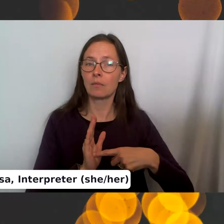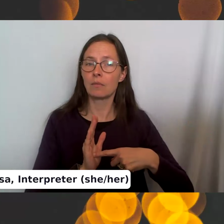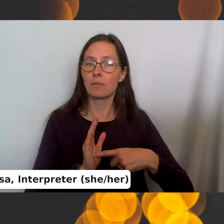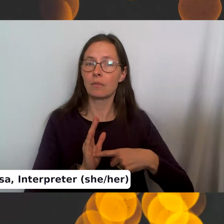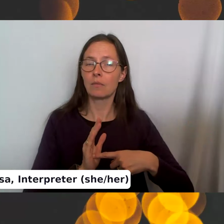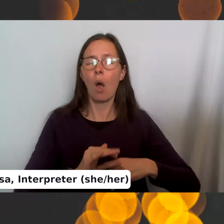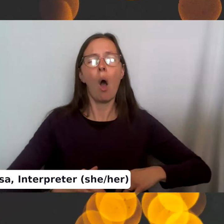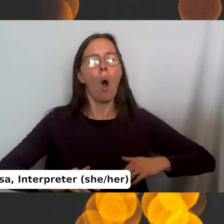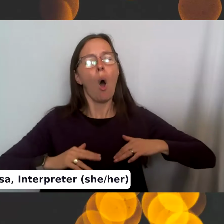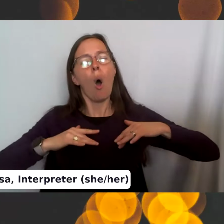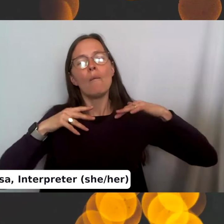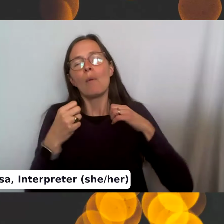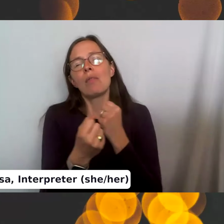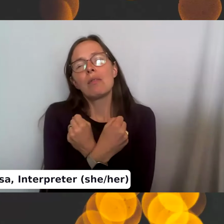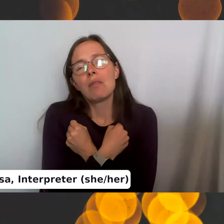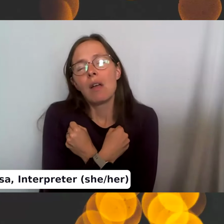and compassion.